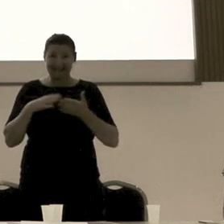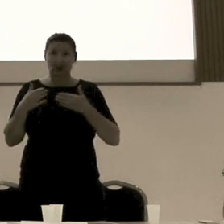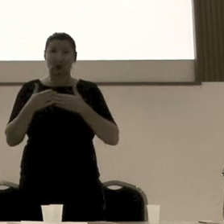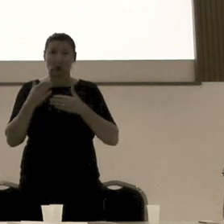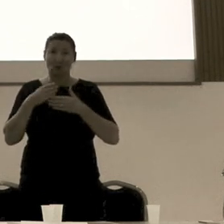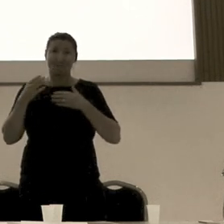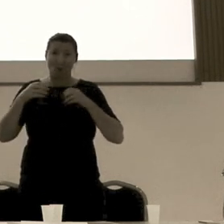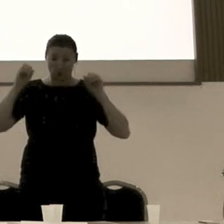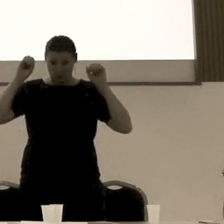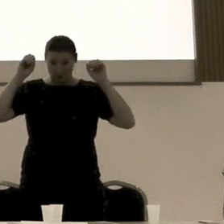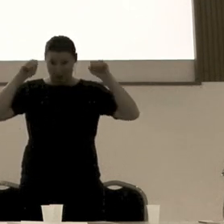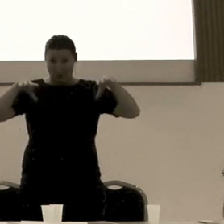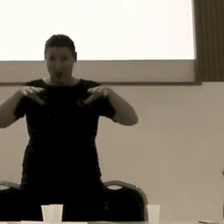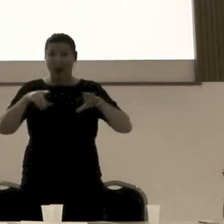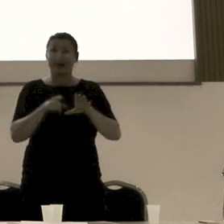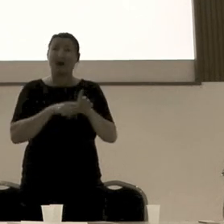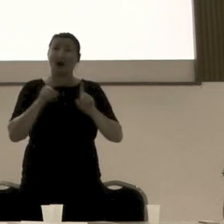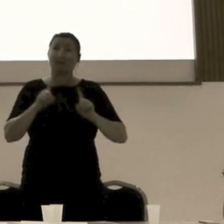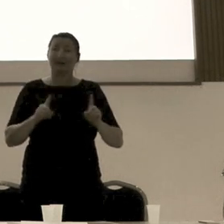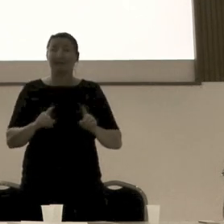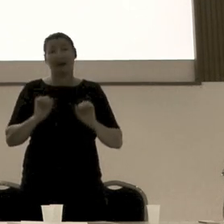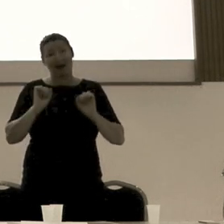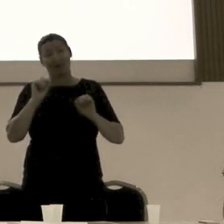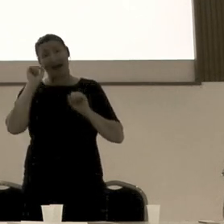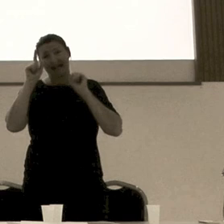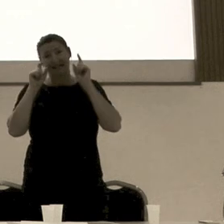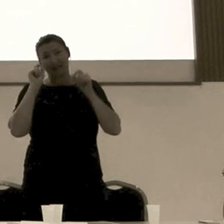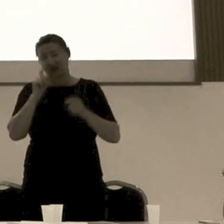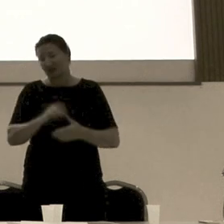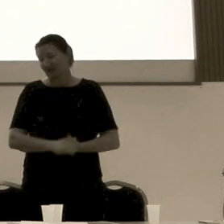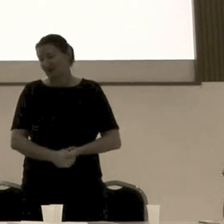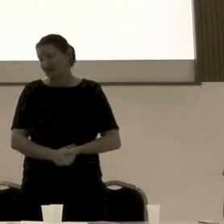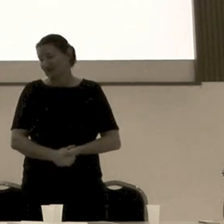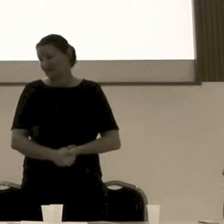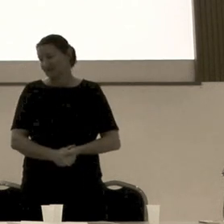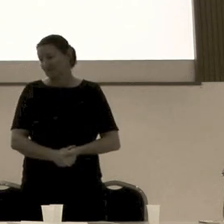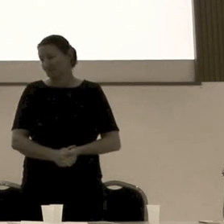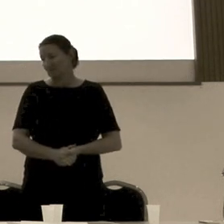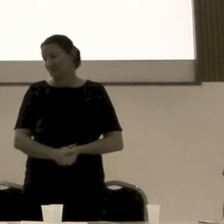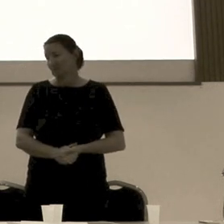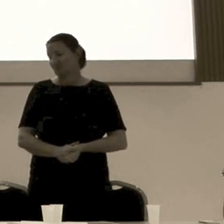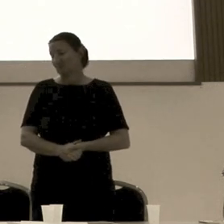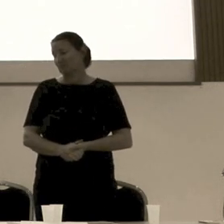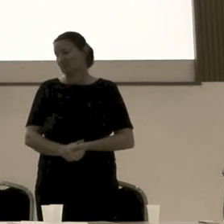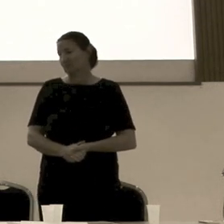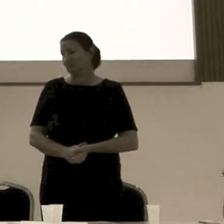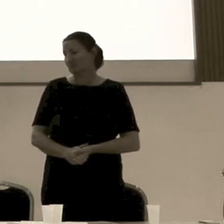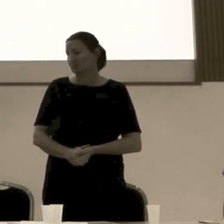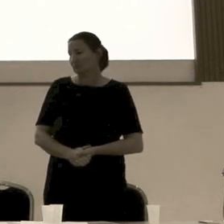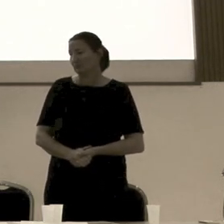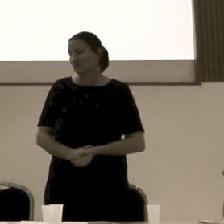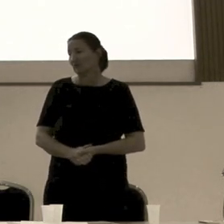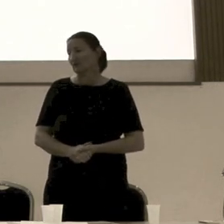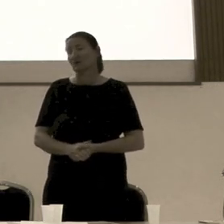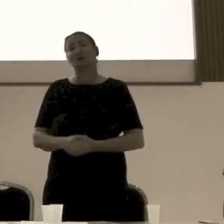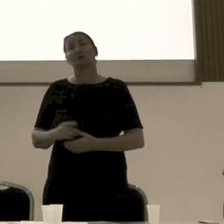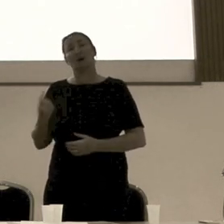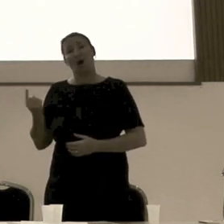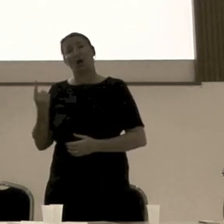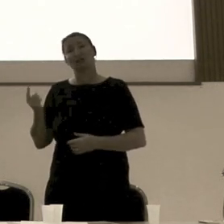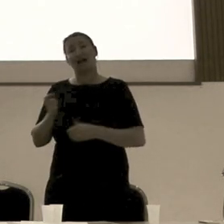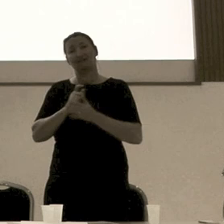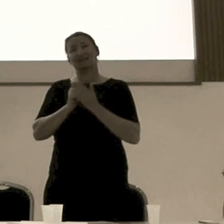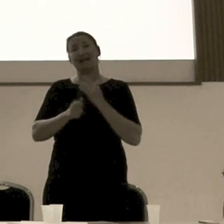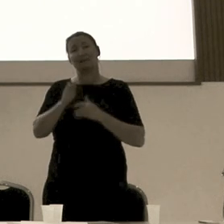these incredible young people-led initiatives. So these are some of the things I have experienced and learned as a disabled student